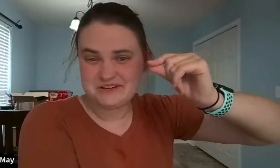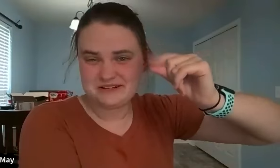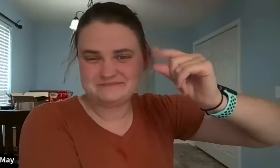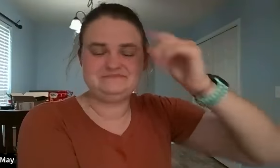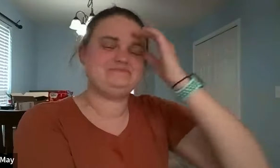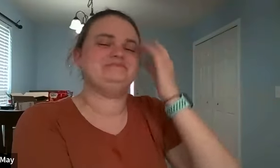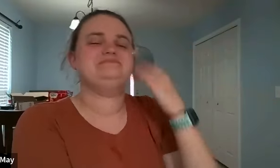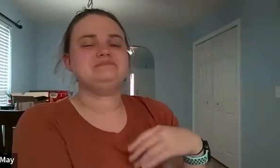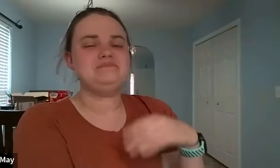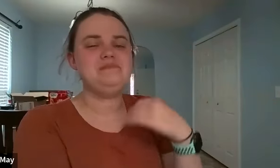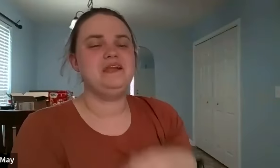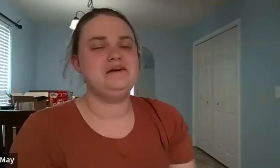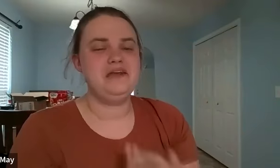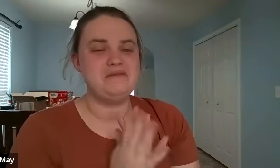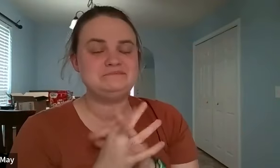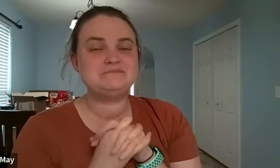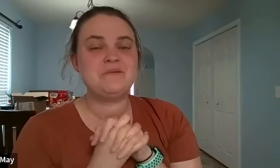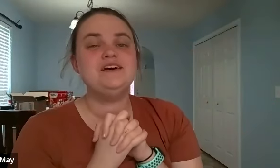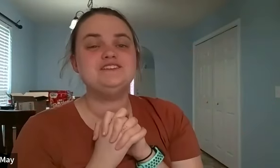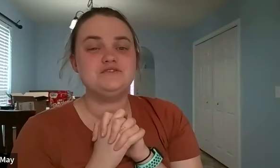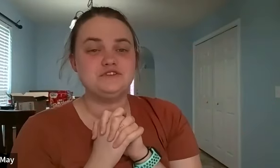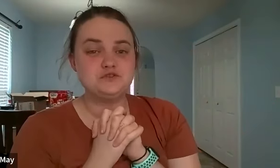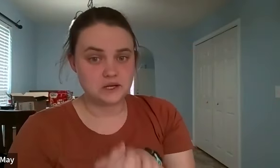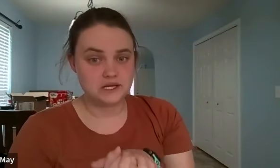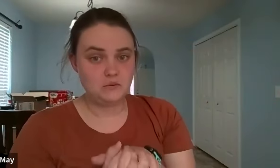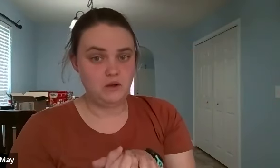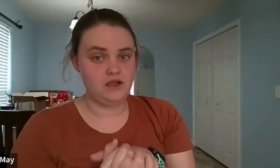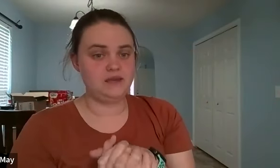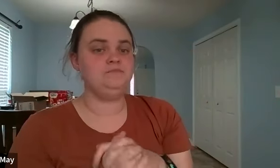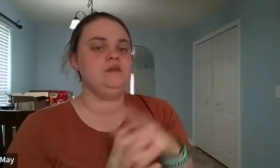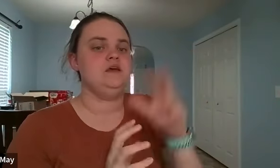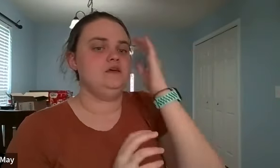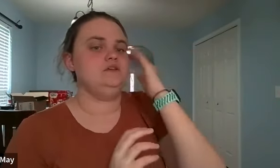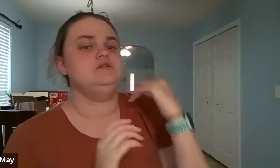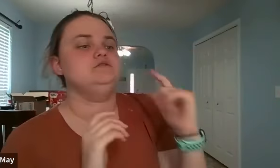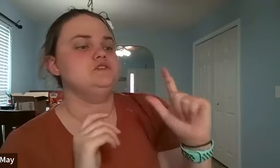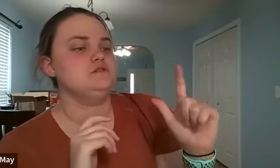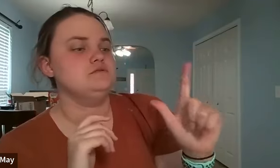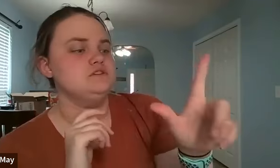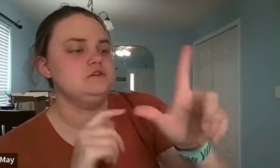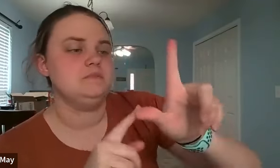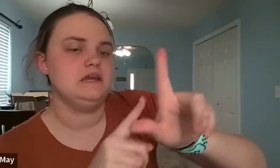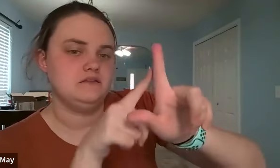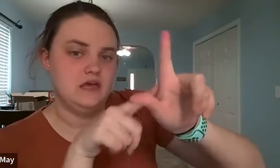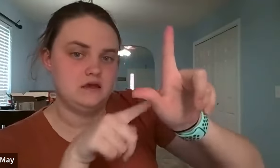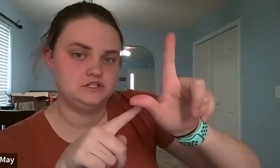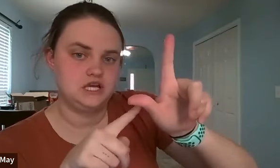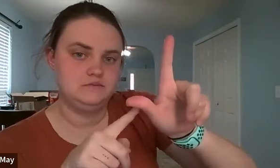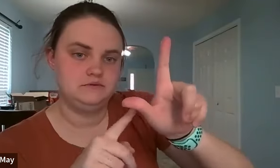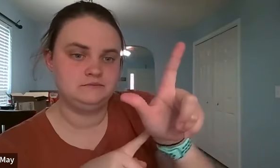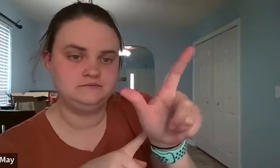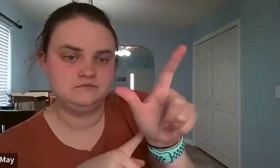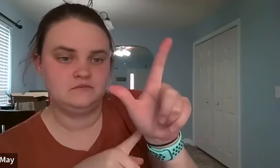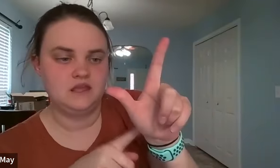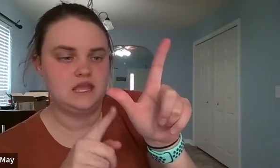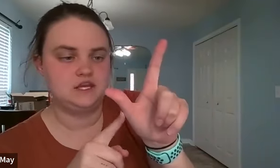shark. Okay. So for 21, you do, so you make the L shape and your